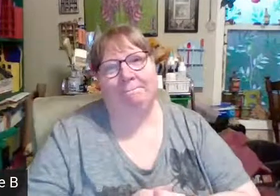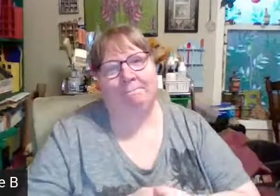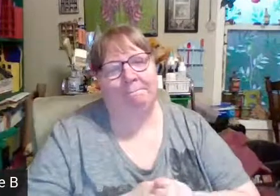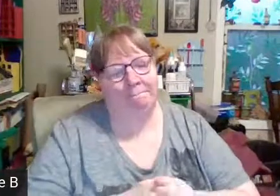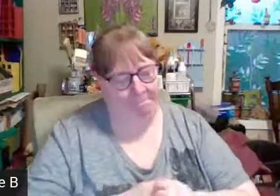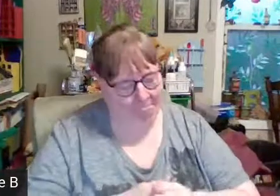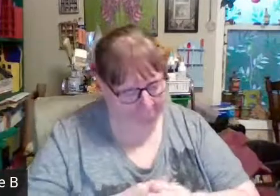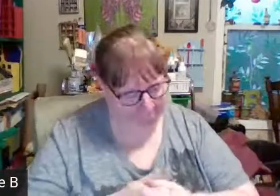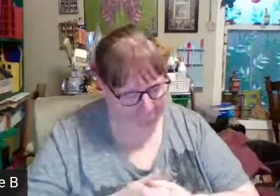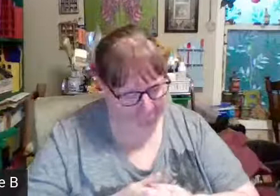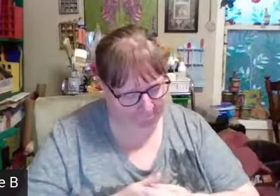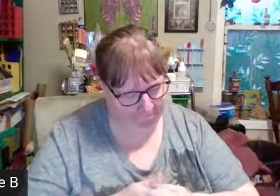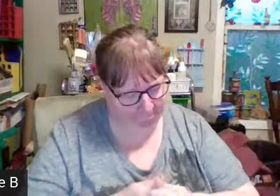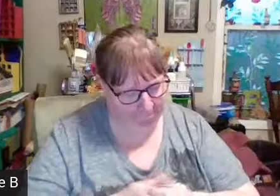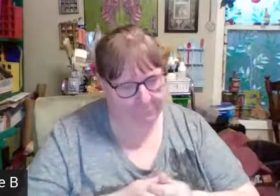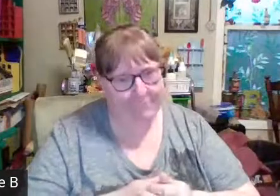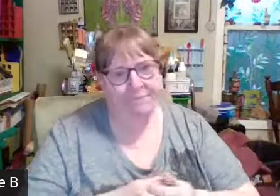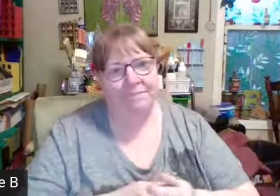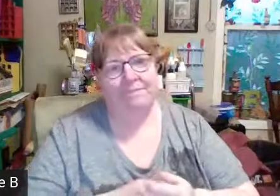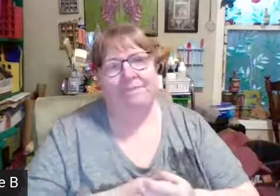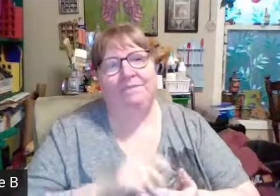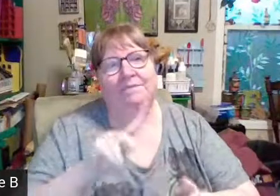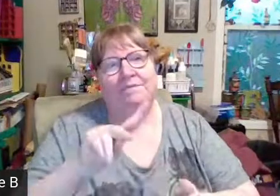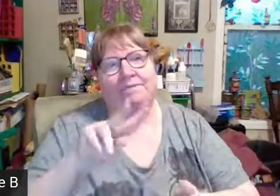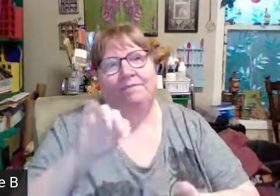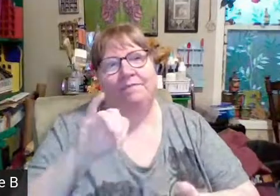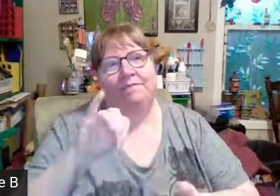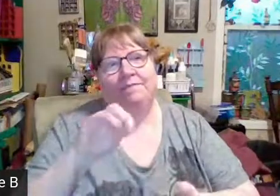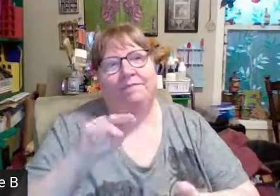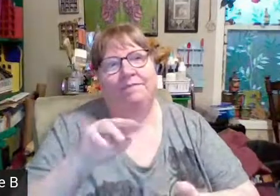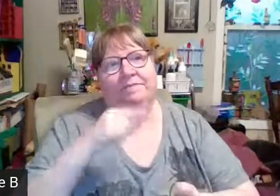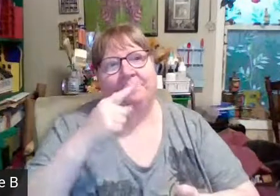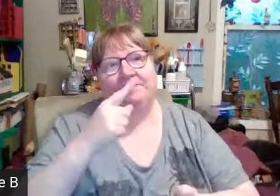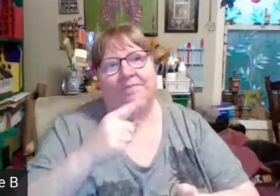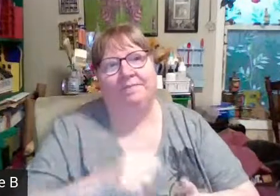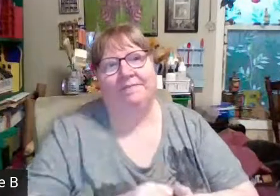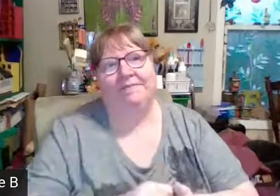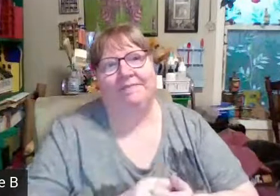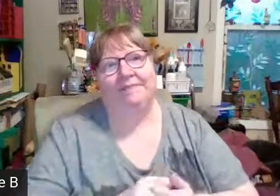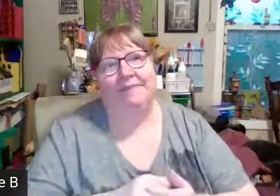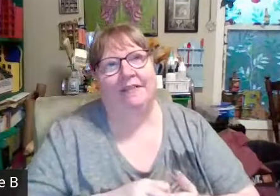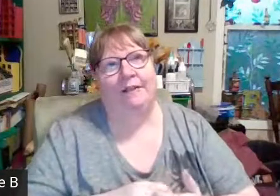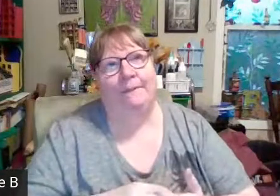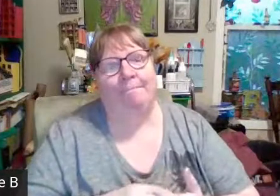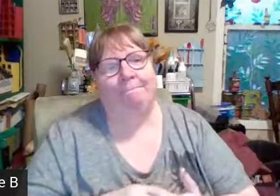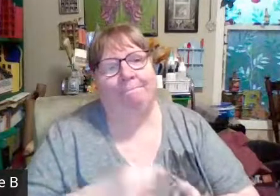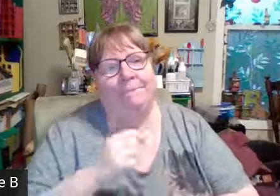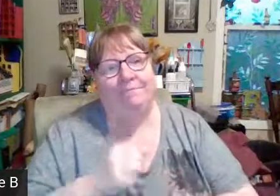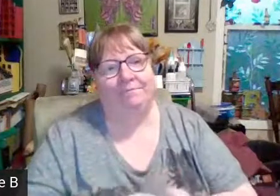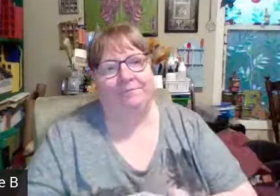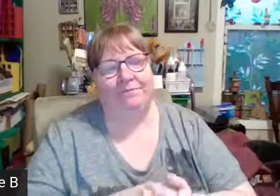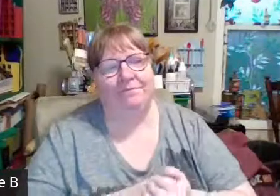I guess my different perspective is, like Jean Peter said, I am still getting to know all of the artists individually.